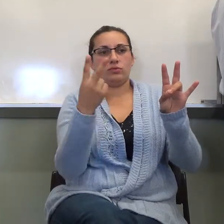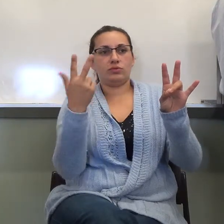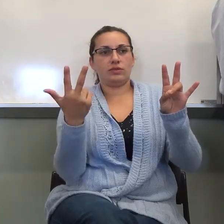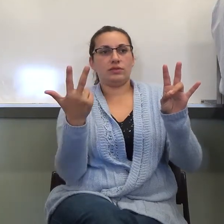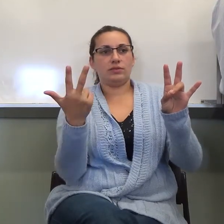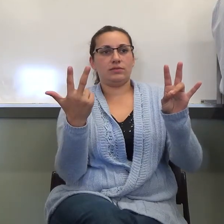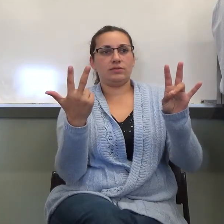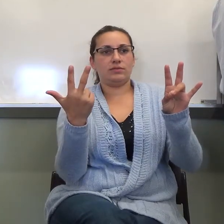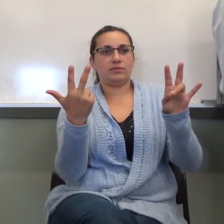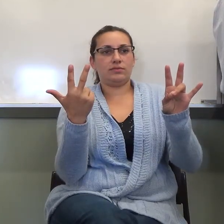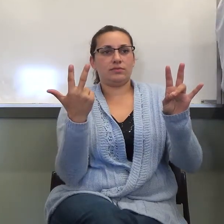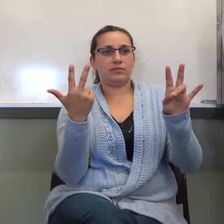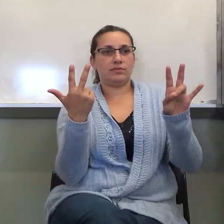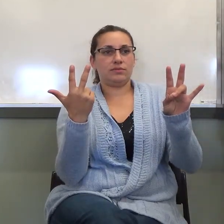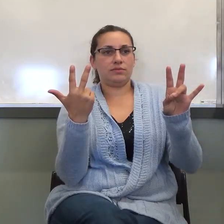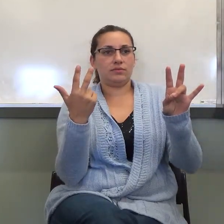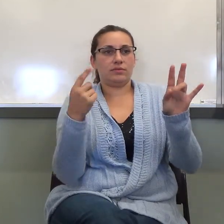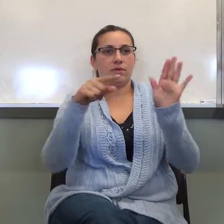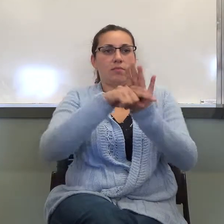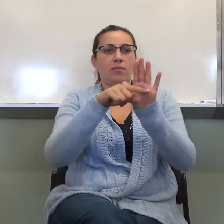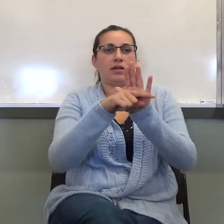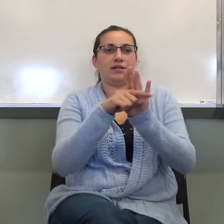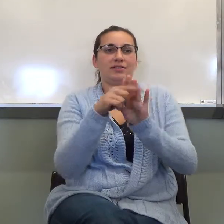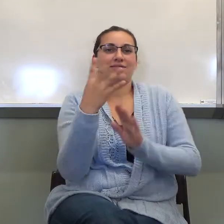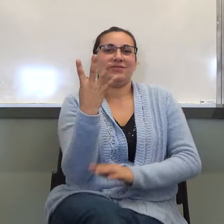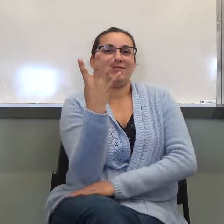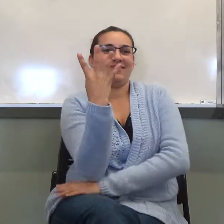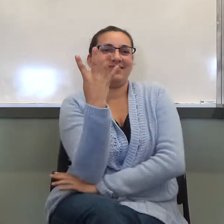3. And you end up with a minus 4.